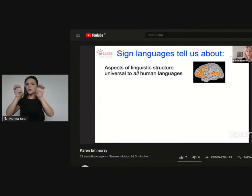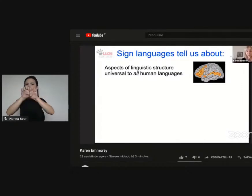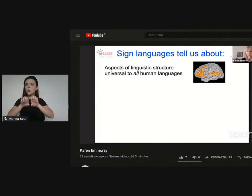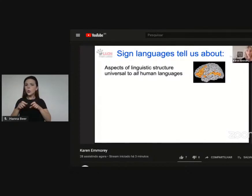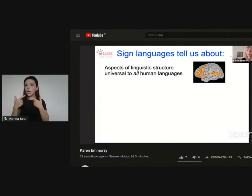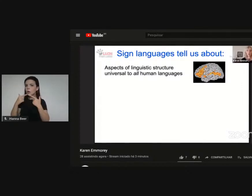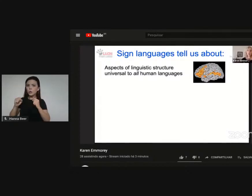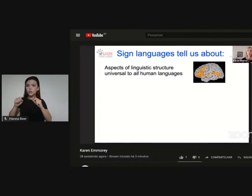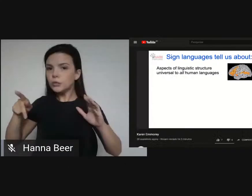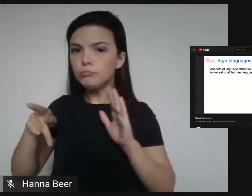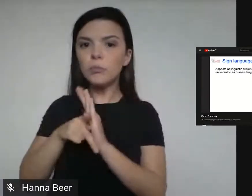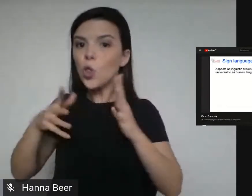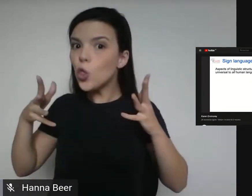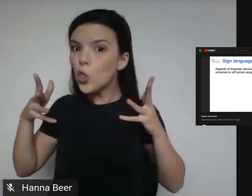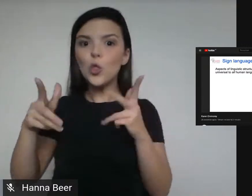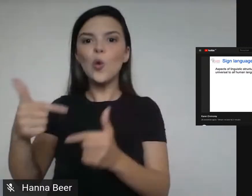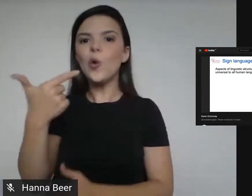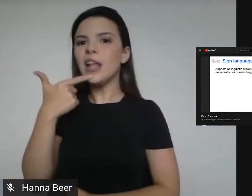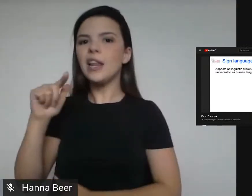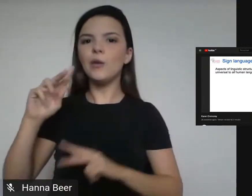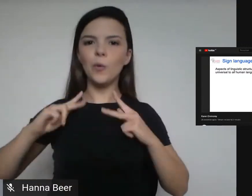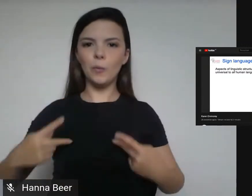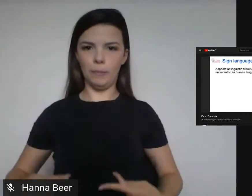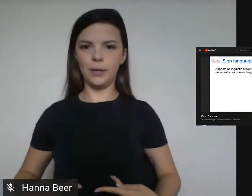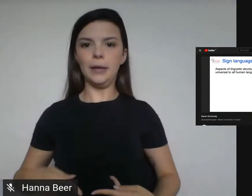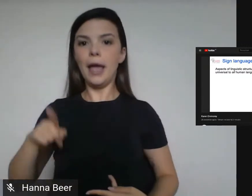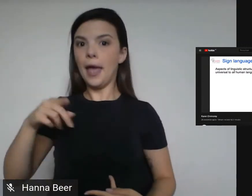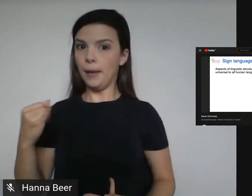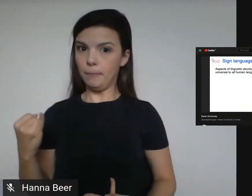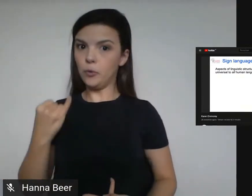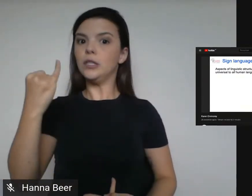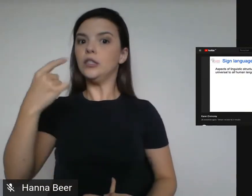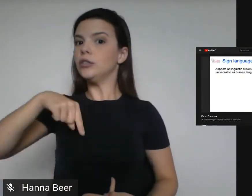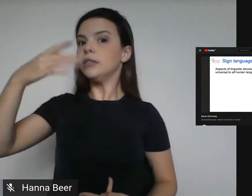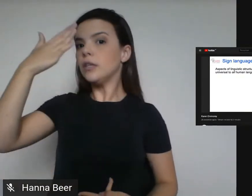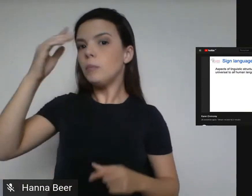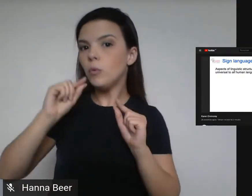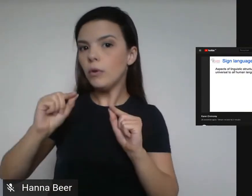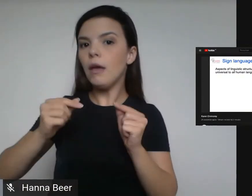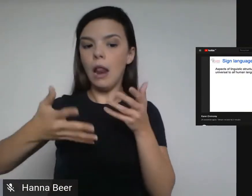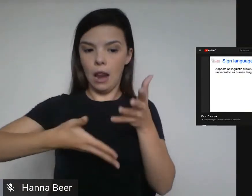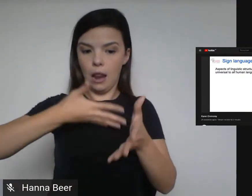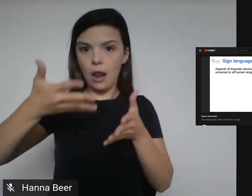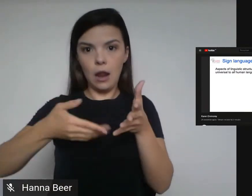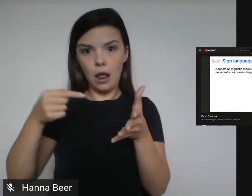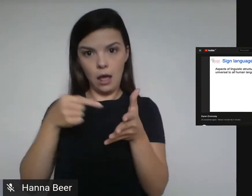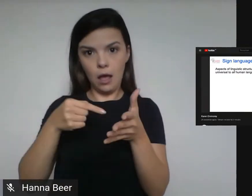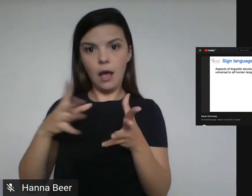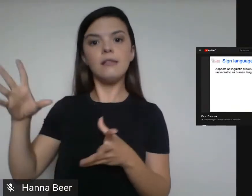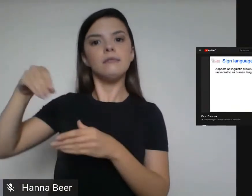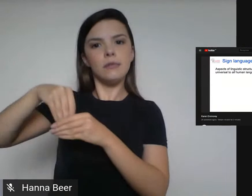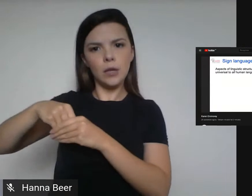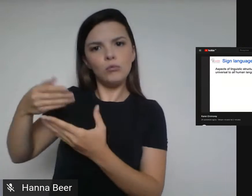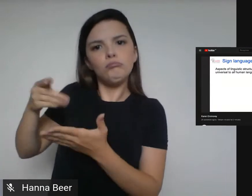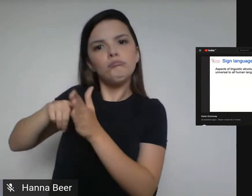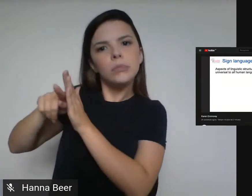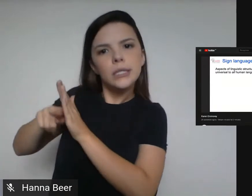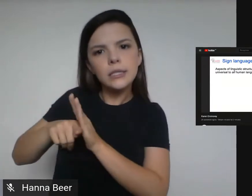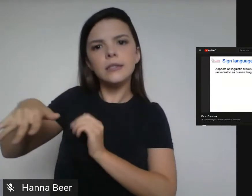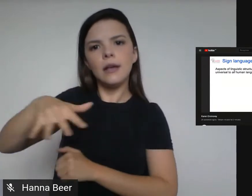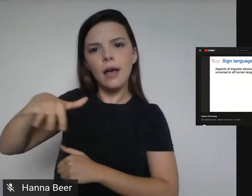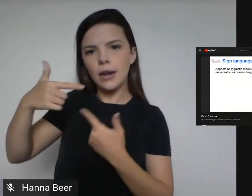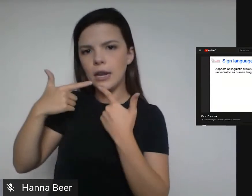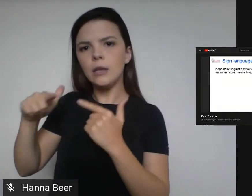human languages. So it's really important to include sign languages in the study of human language, and theories that can account for evidence from